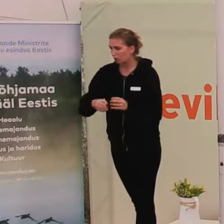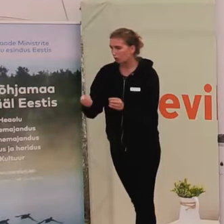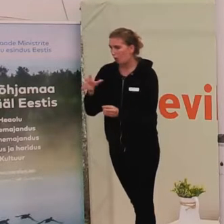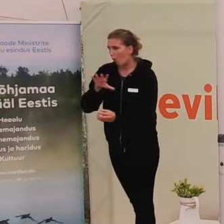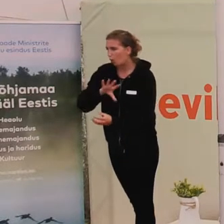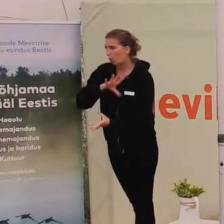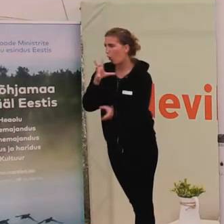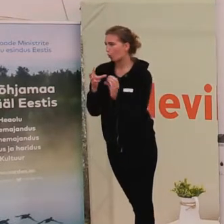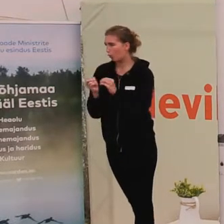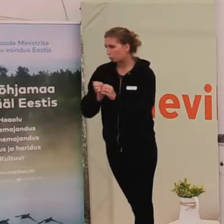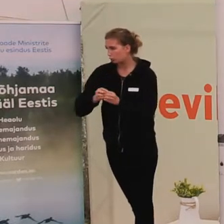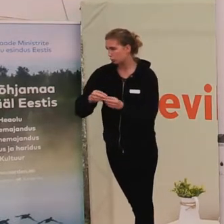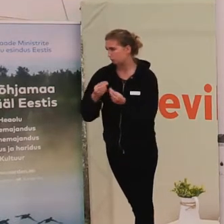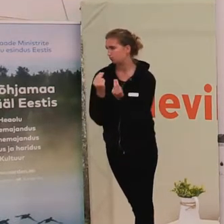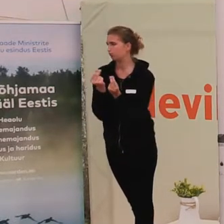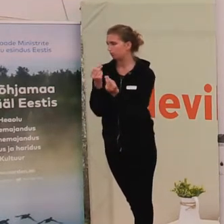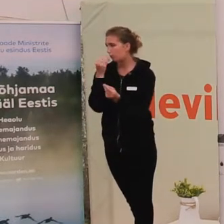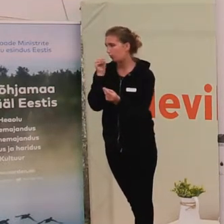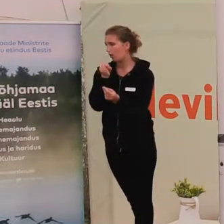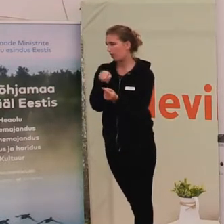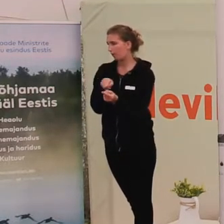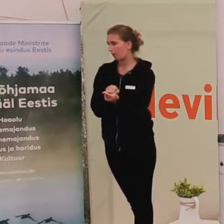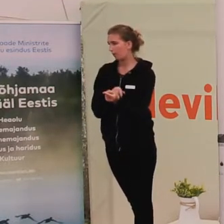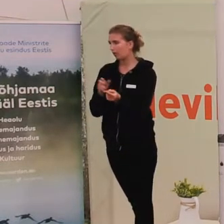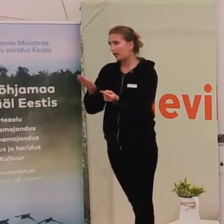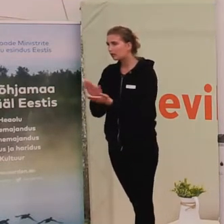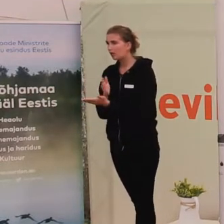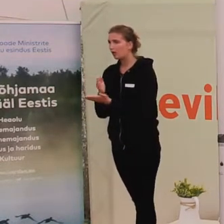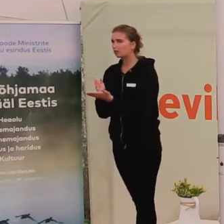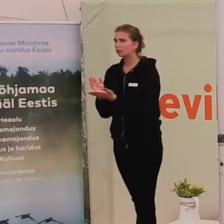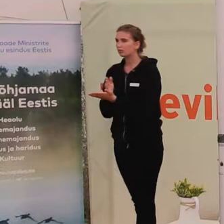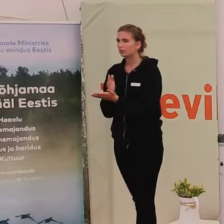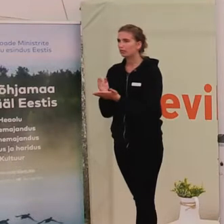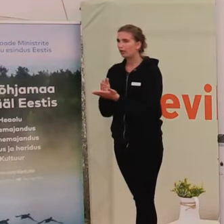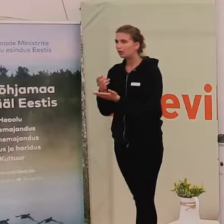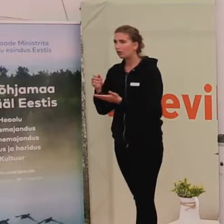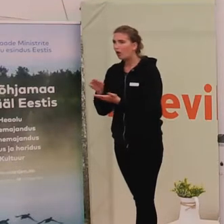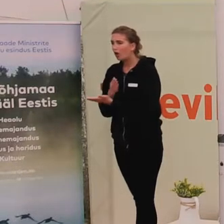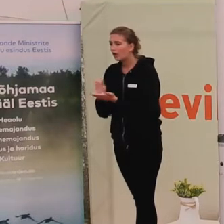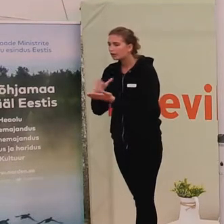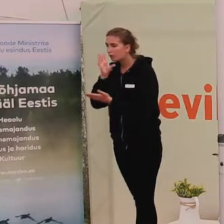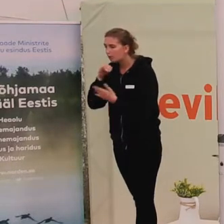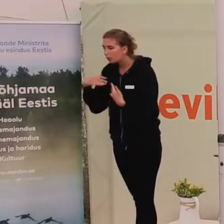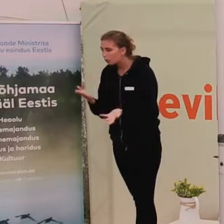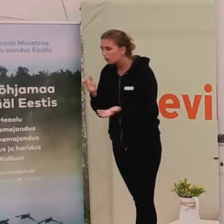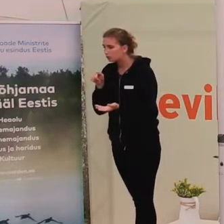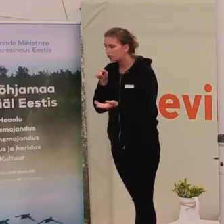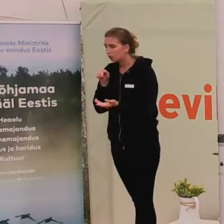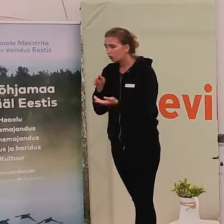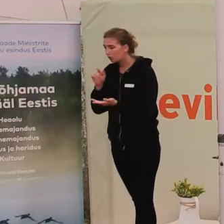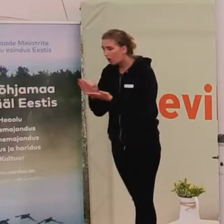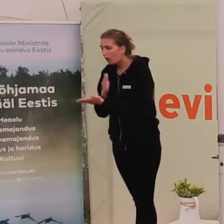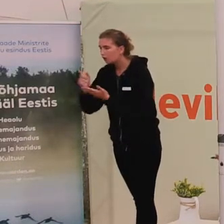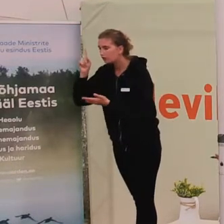into consideration, and therefore we have to start solving the problems, if we consider them to be problems, from the viewpoint we have right now. We have